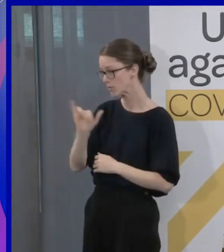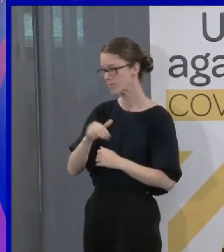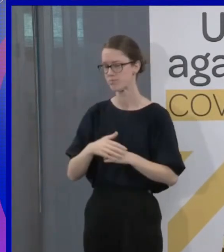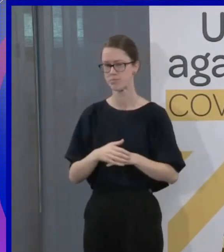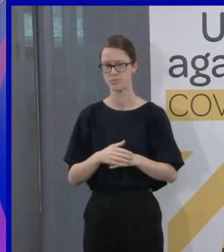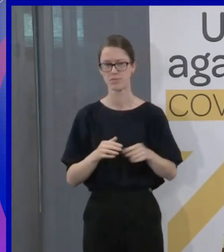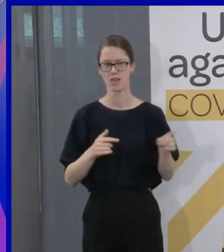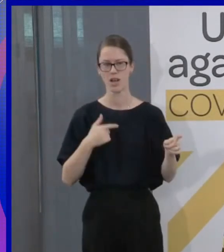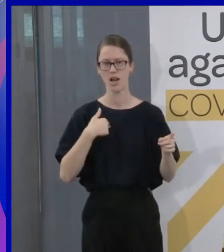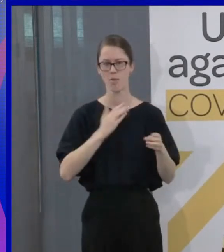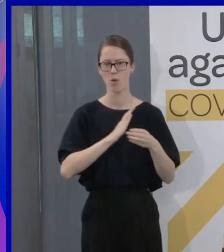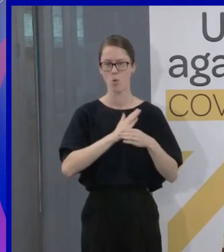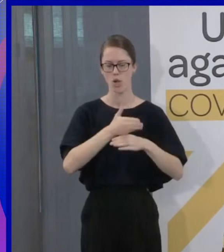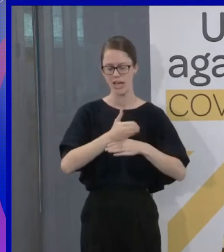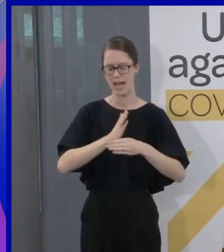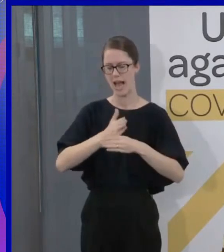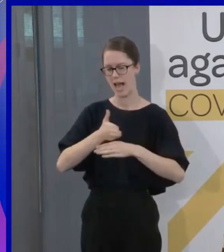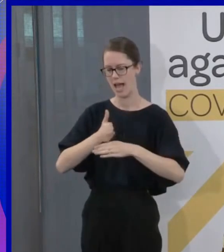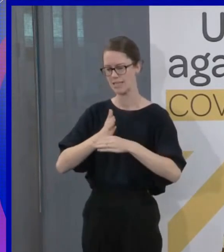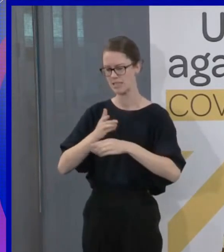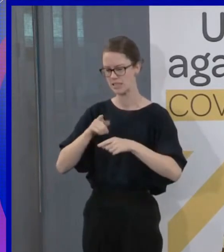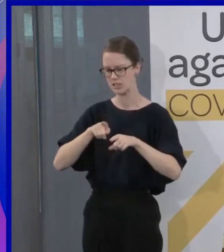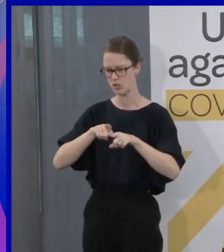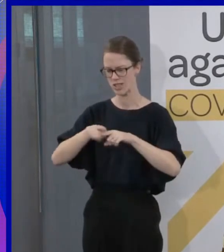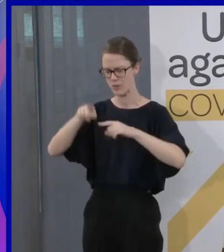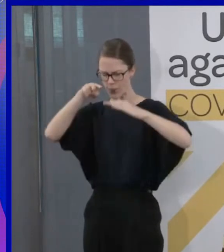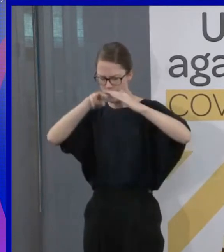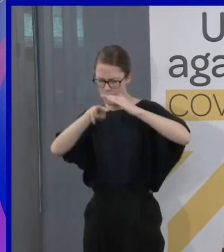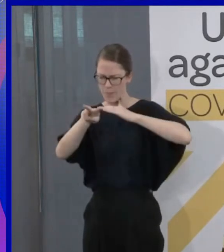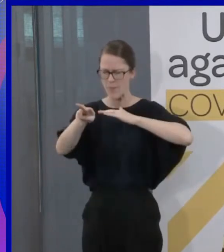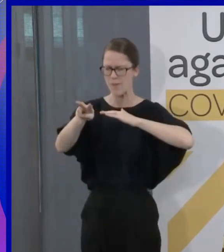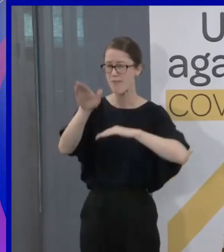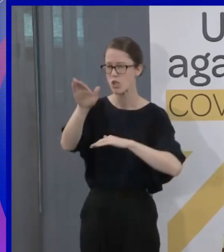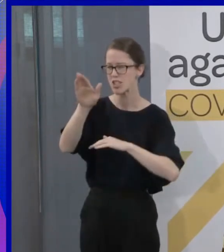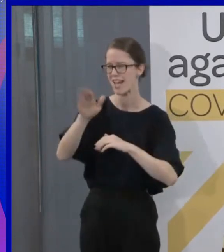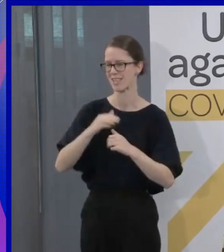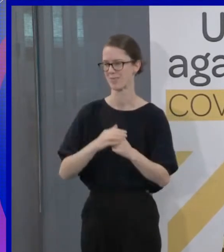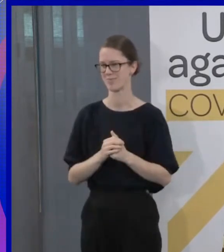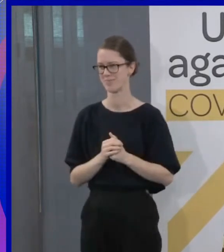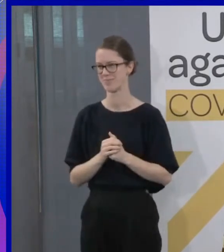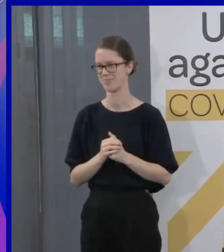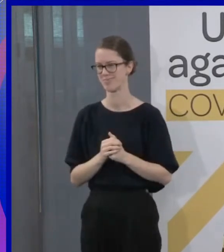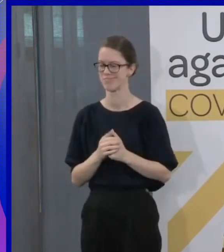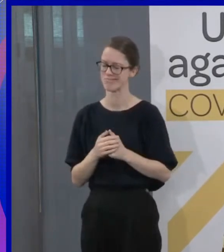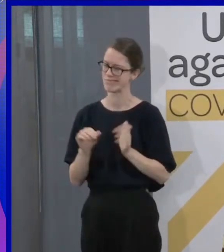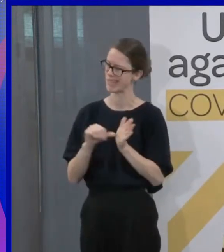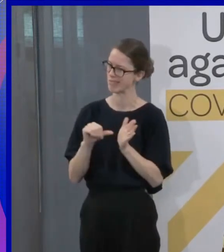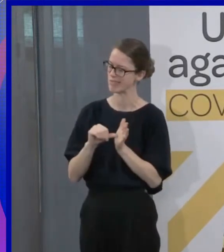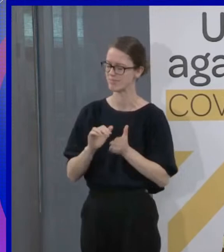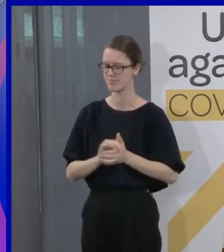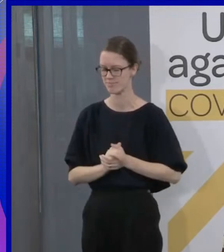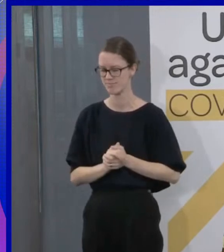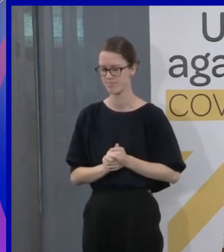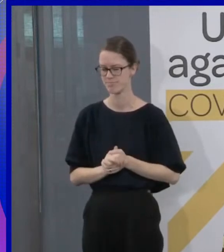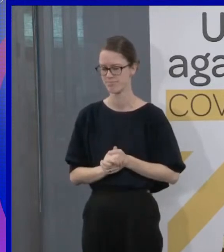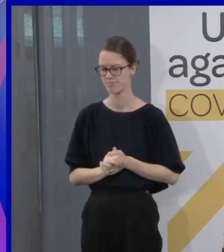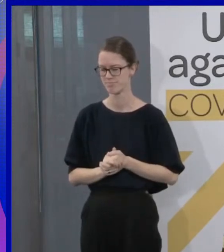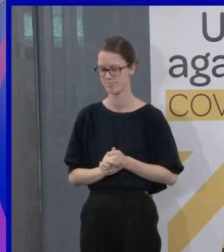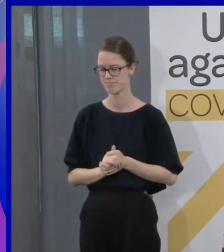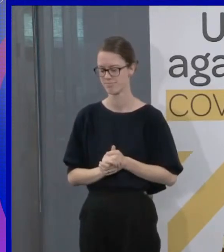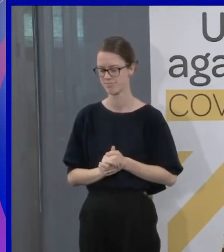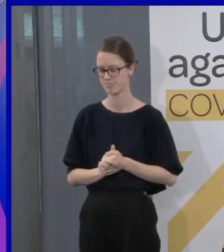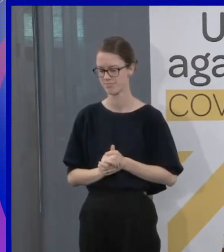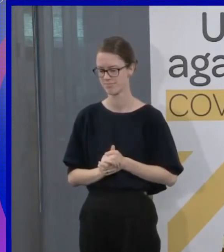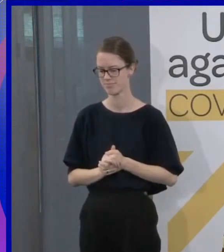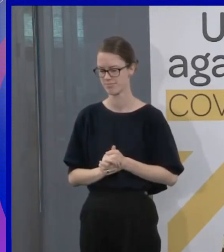been working hard on my trying to see into the future, but it's not making much progress. What I would say is, I